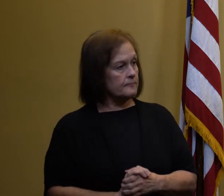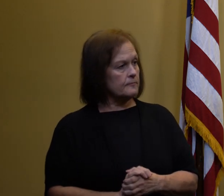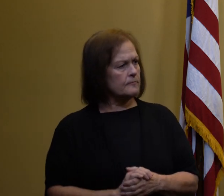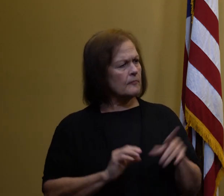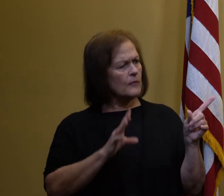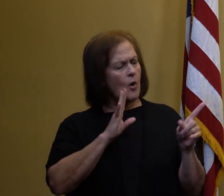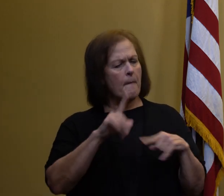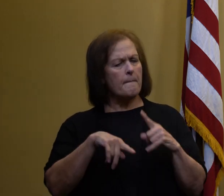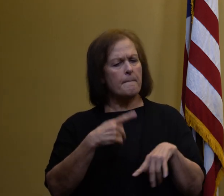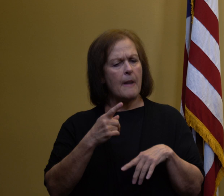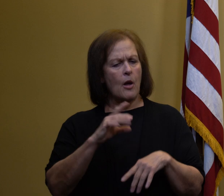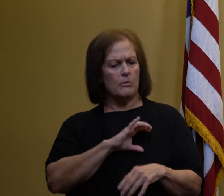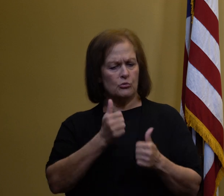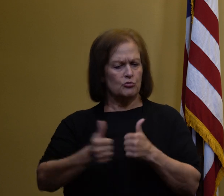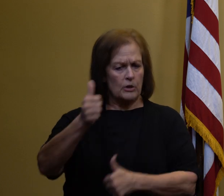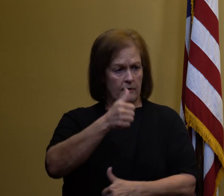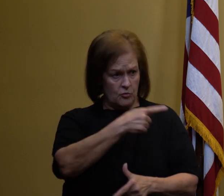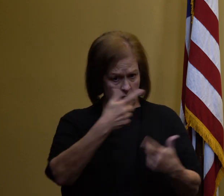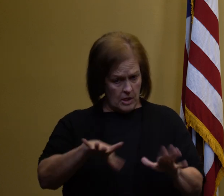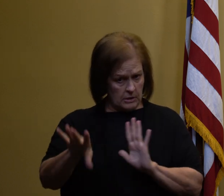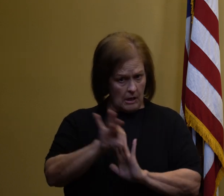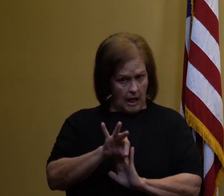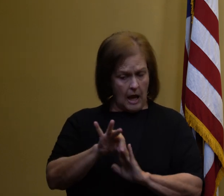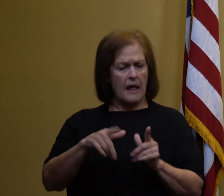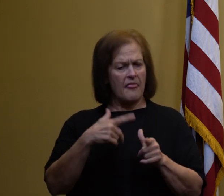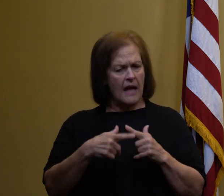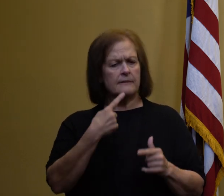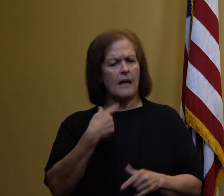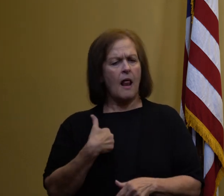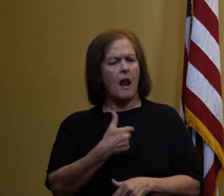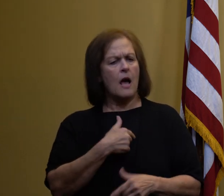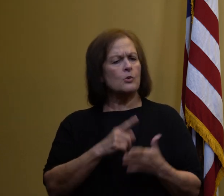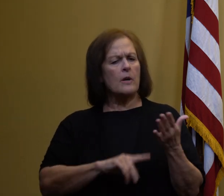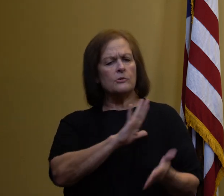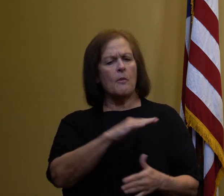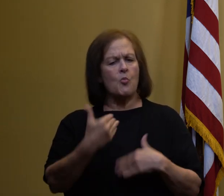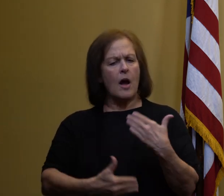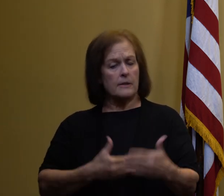Can you talk about the police chief search? Have you made a selection? And then can you just walk us through the